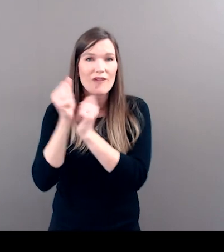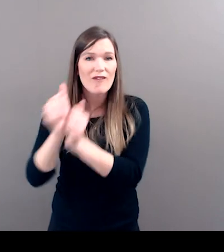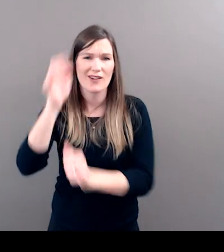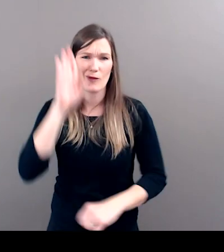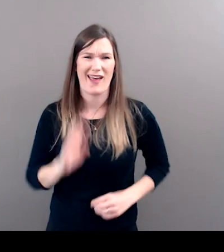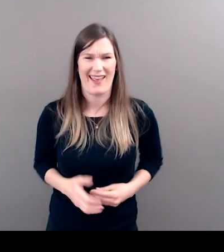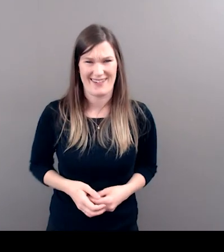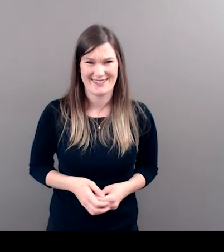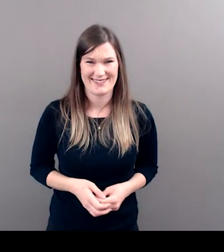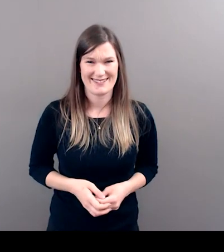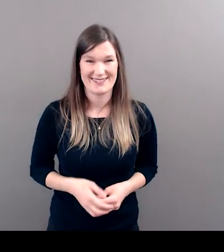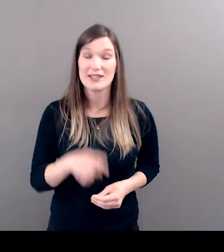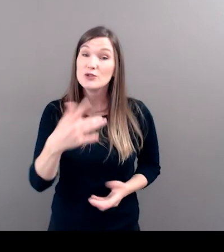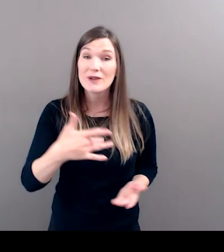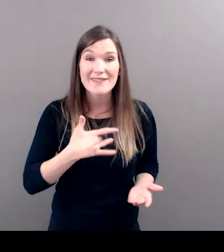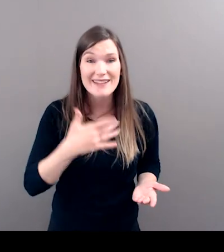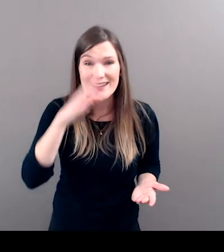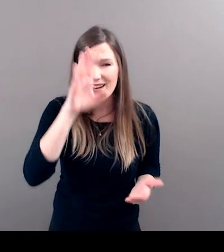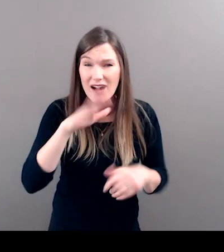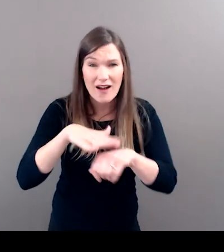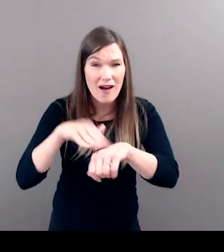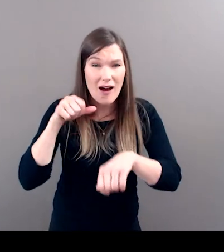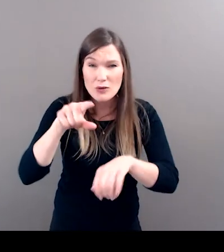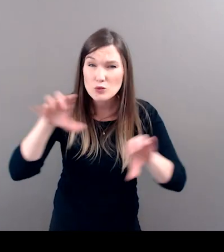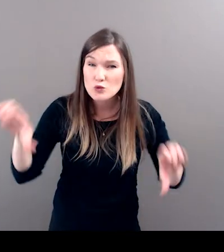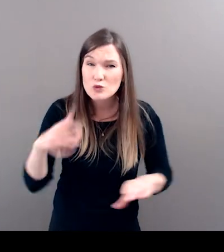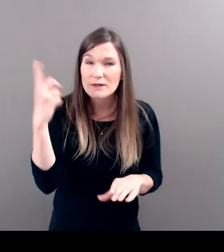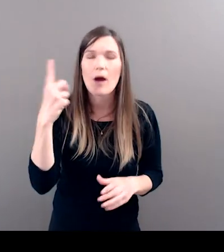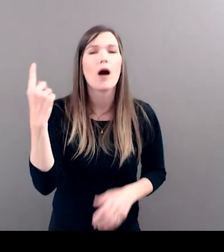do something, there's always going to be obstacles.